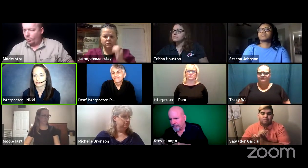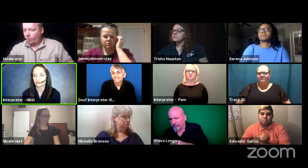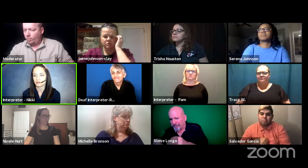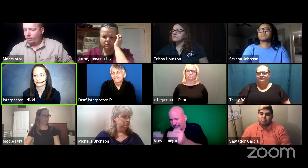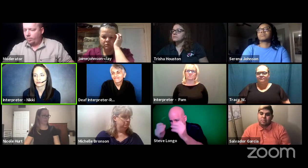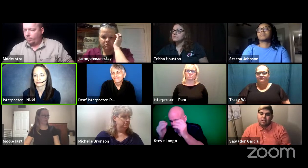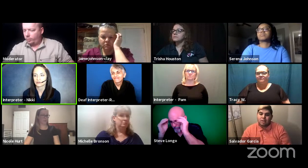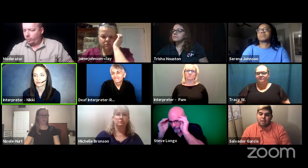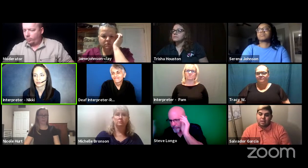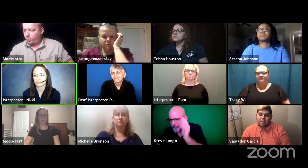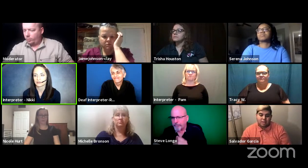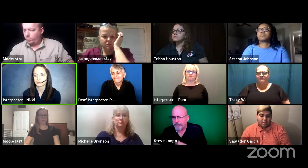calendar. Just a moment.